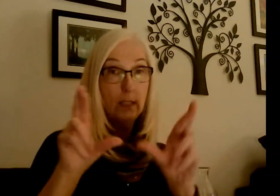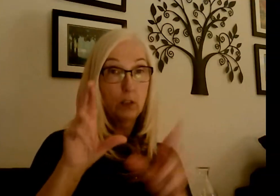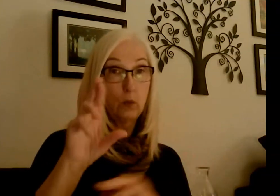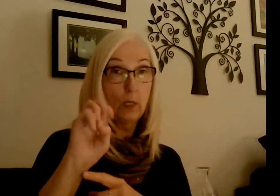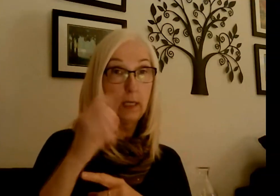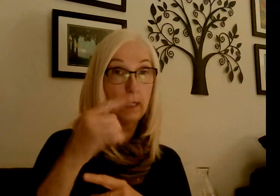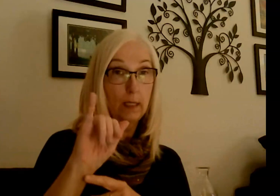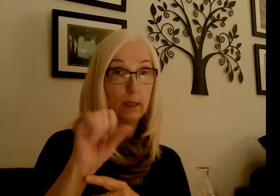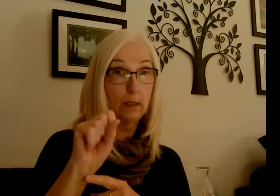this writer here.